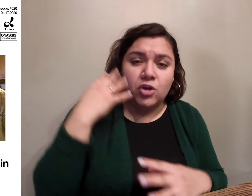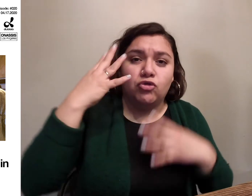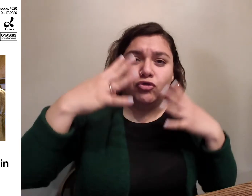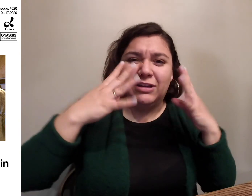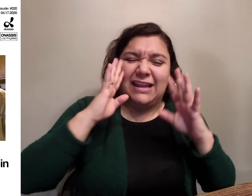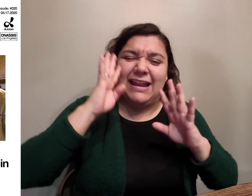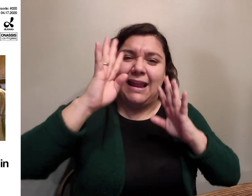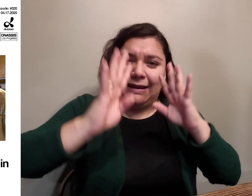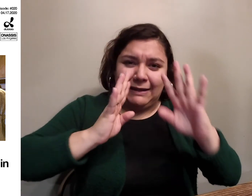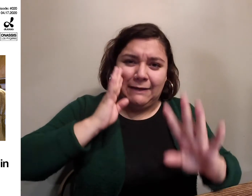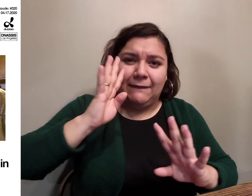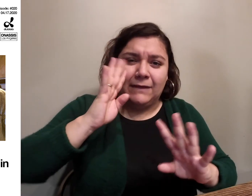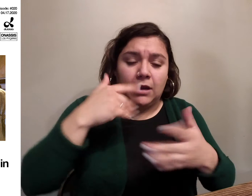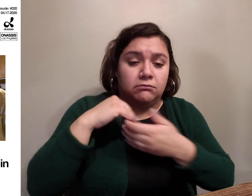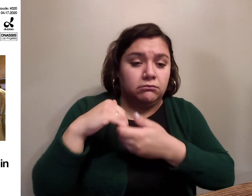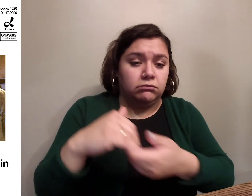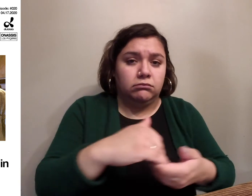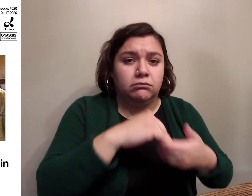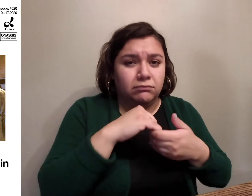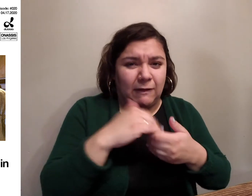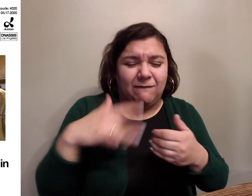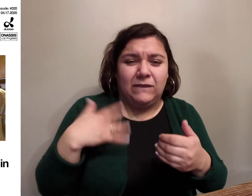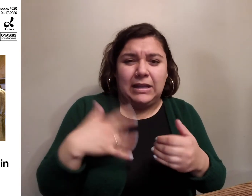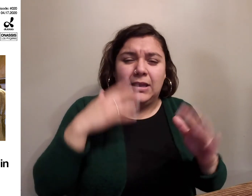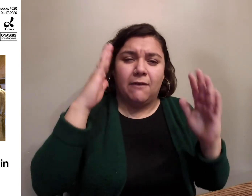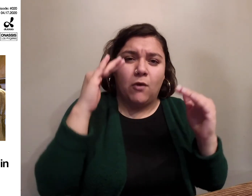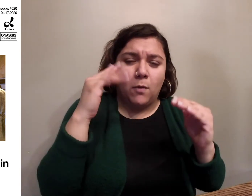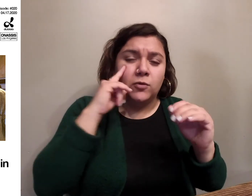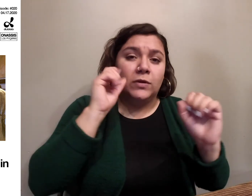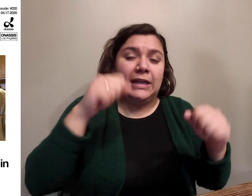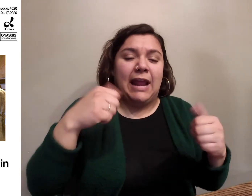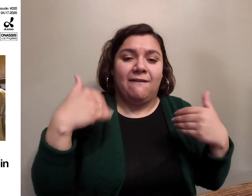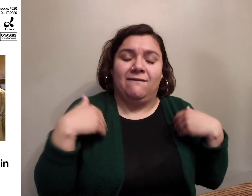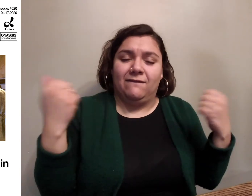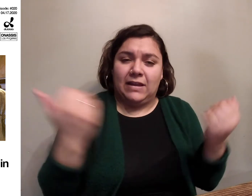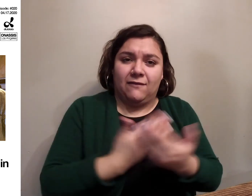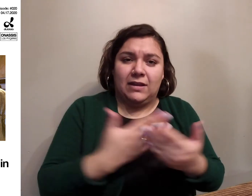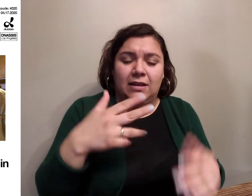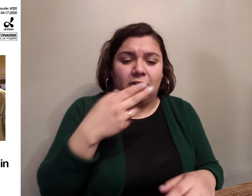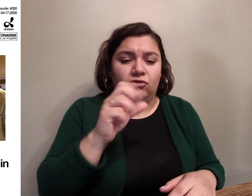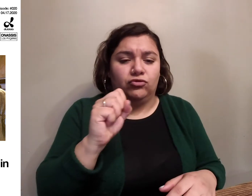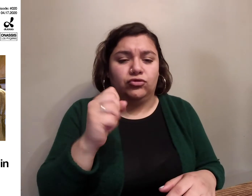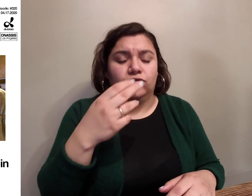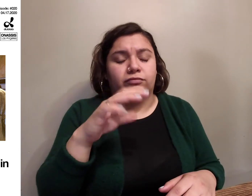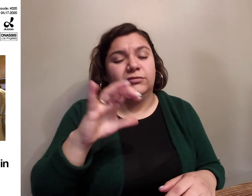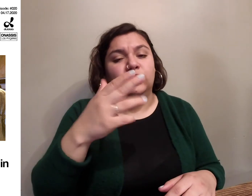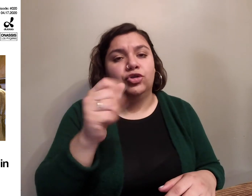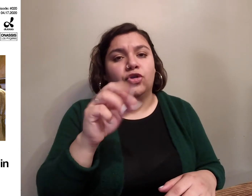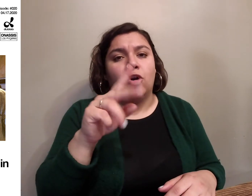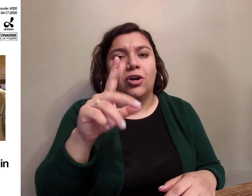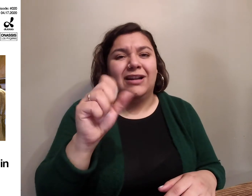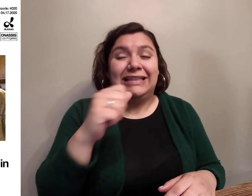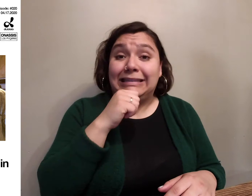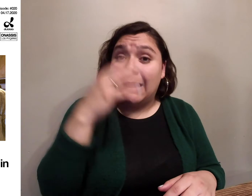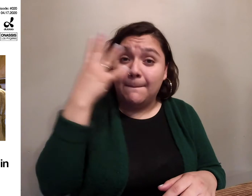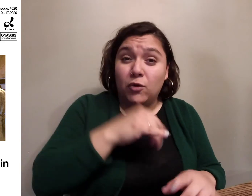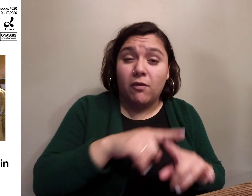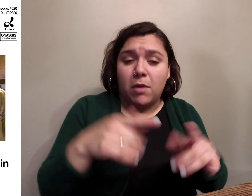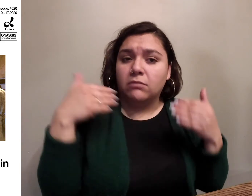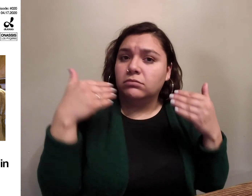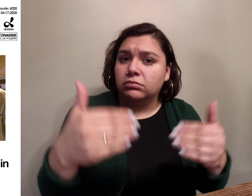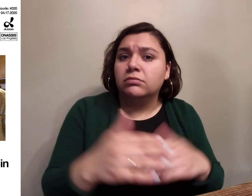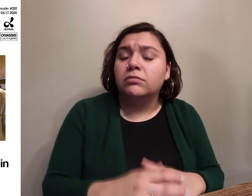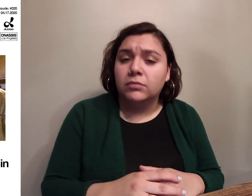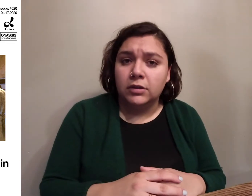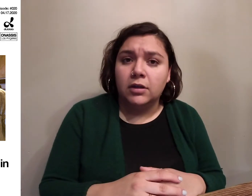sense of hope, and to gather all the shards and to say, it's not beautiful, but here we go, because we have to struggle better.